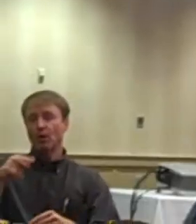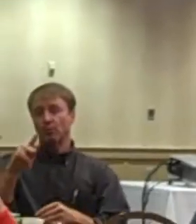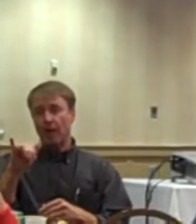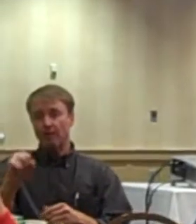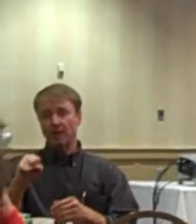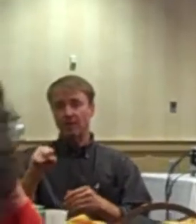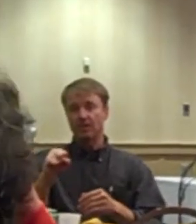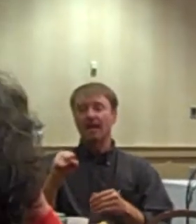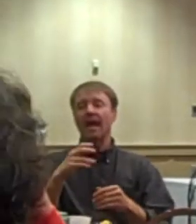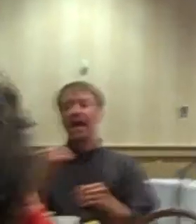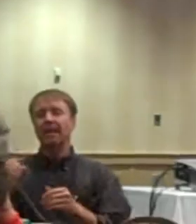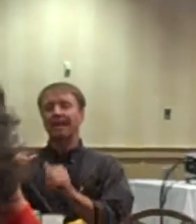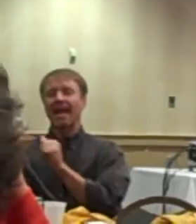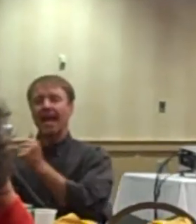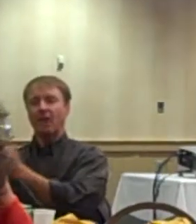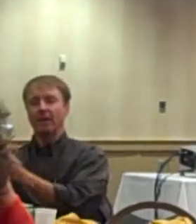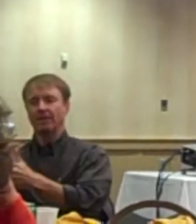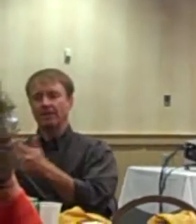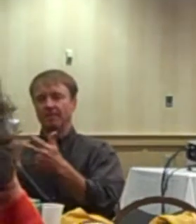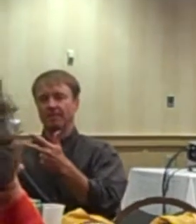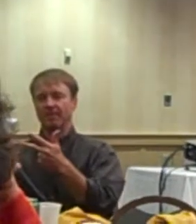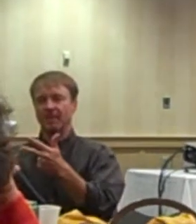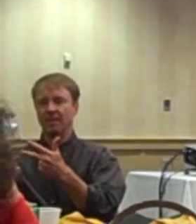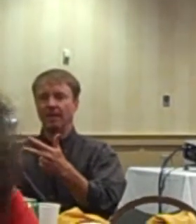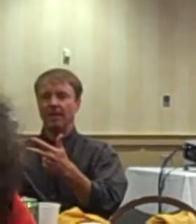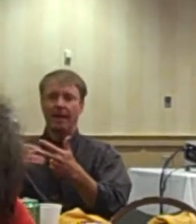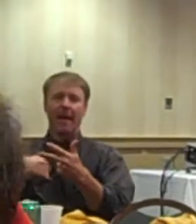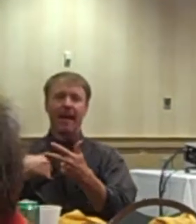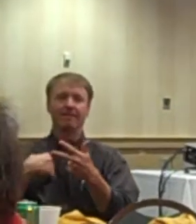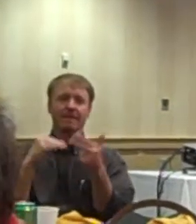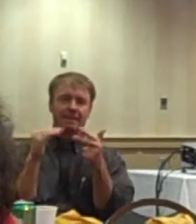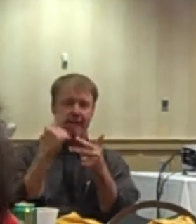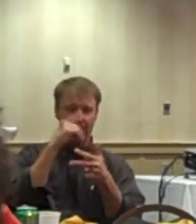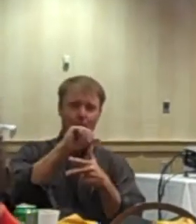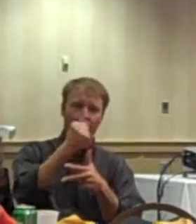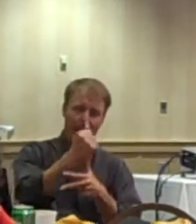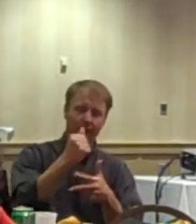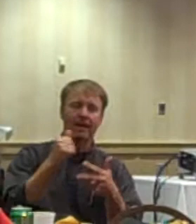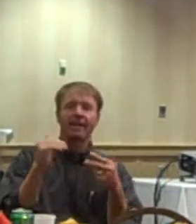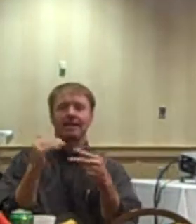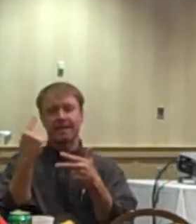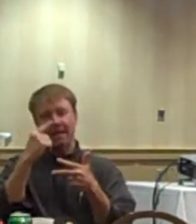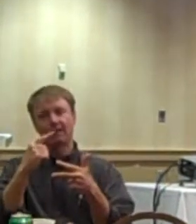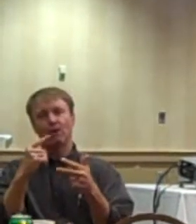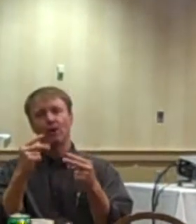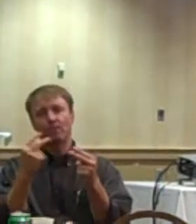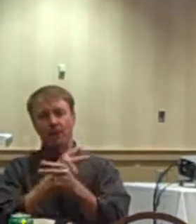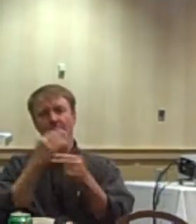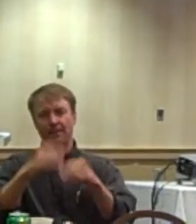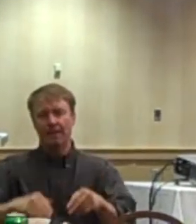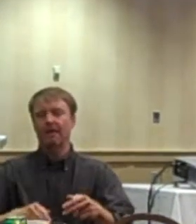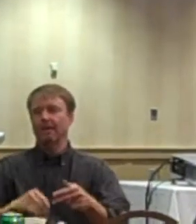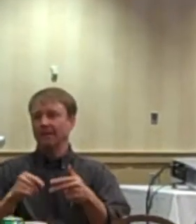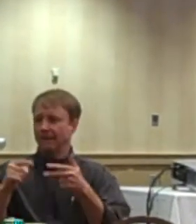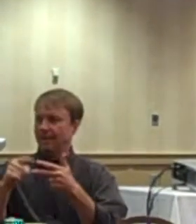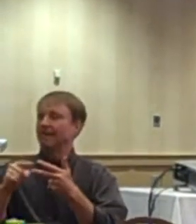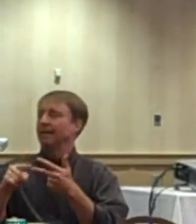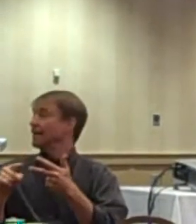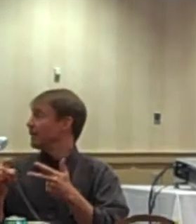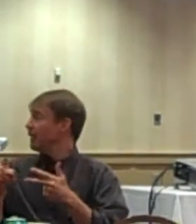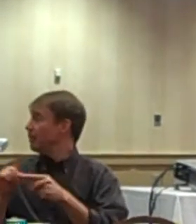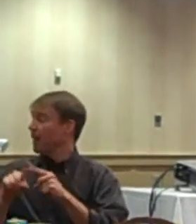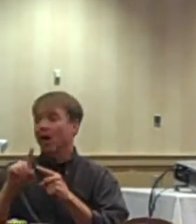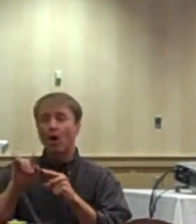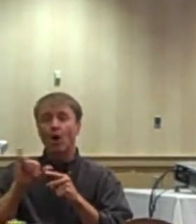area. Right? There's a standard about area, there's a standard about multiplication and division, there's a standard about properties of operations. But there are